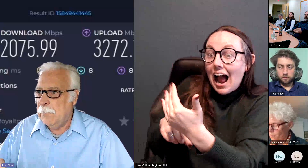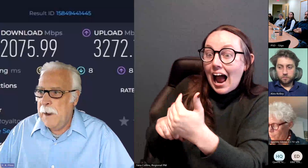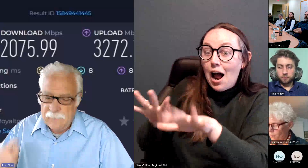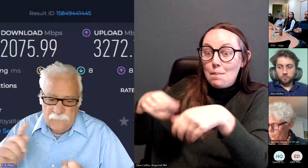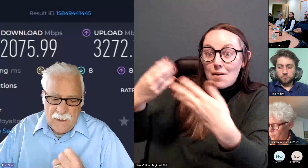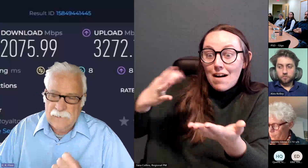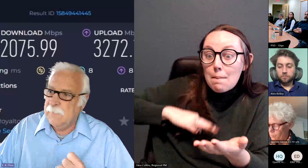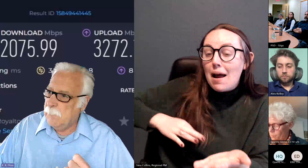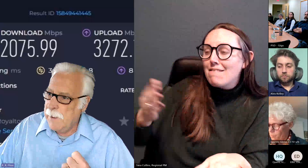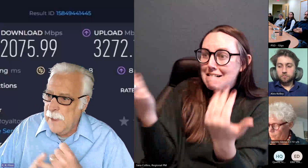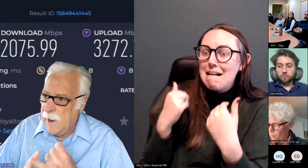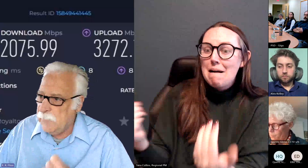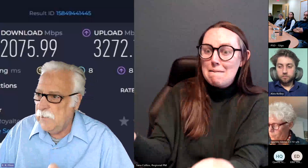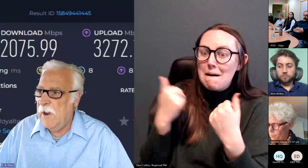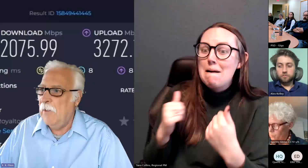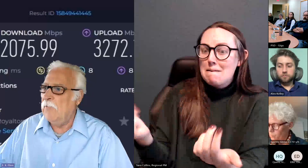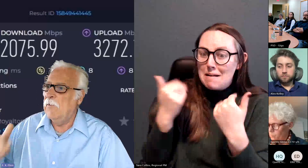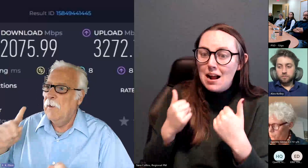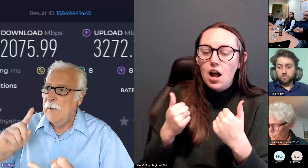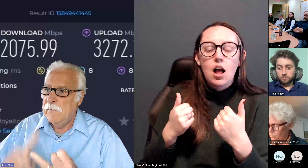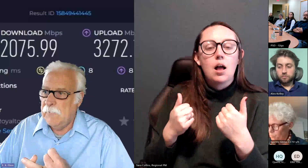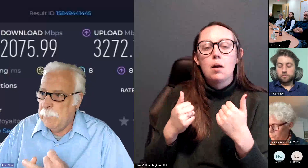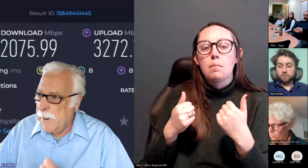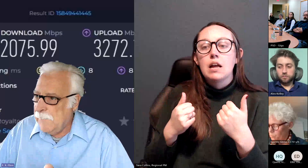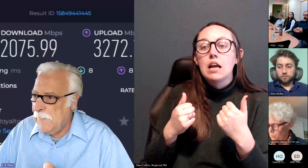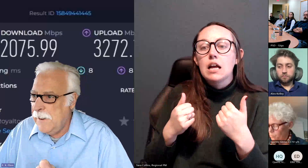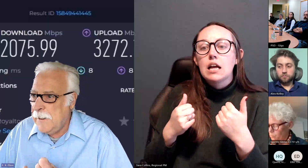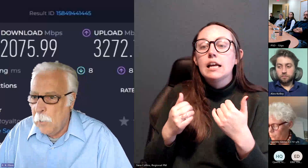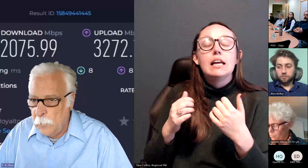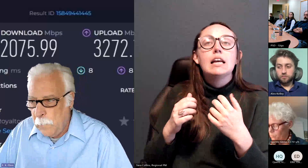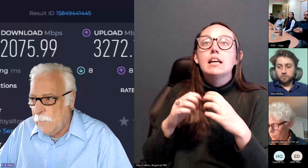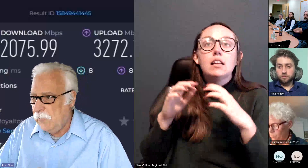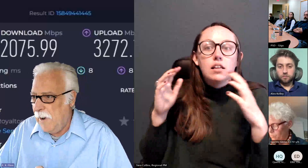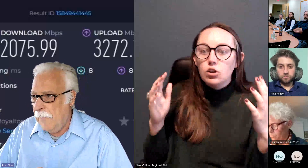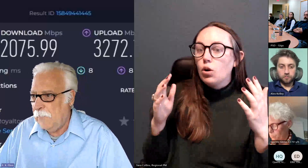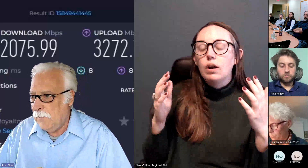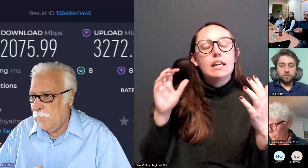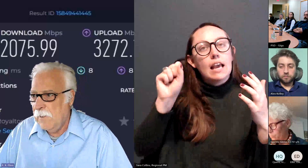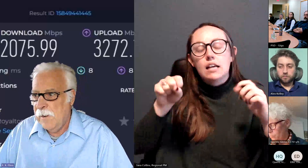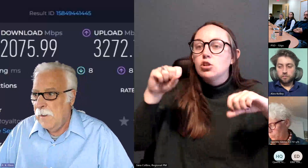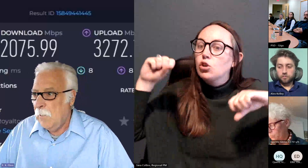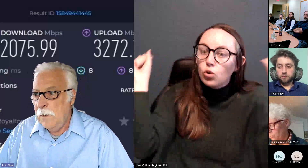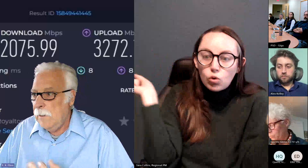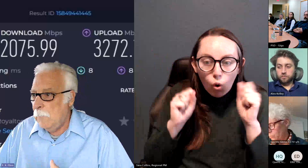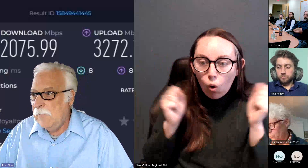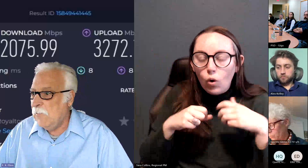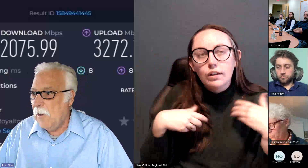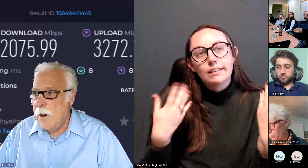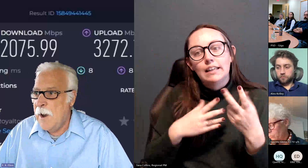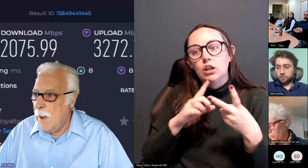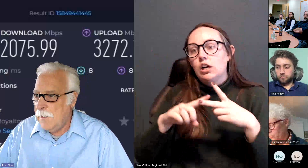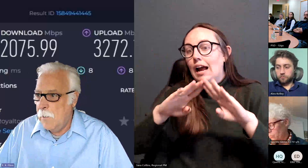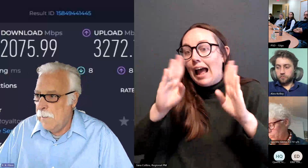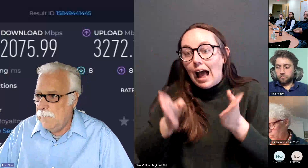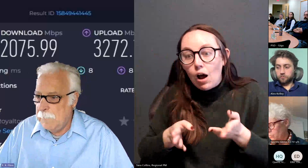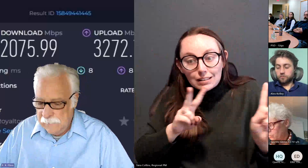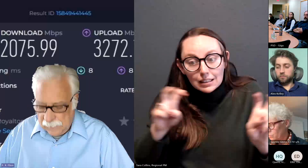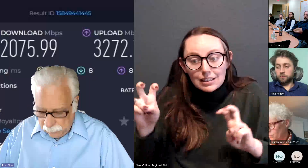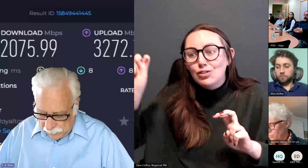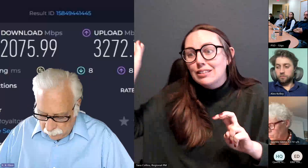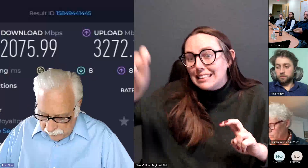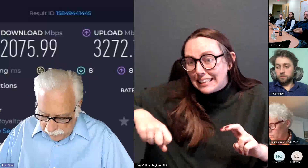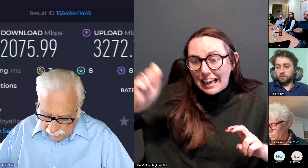it, despite the housing challenges, despite the cold weather challenges, we just are not going